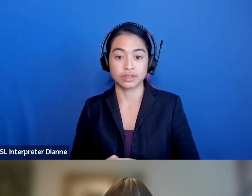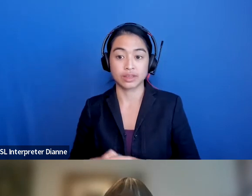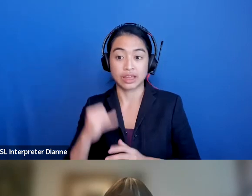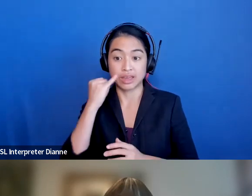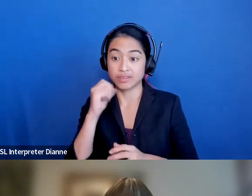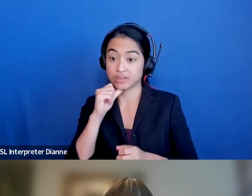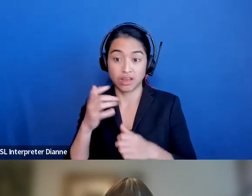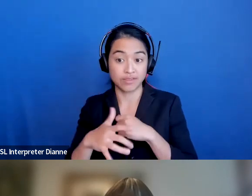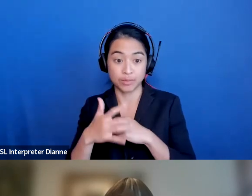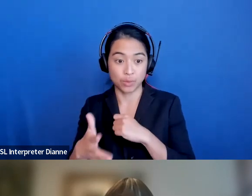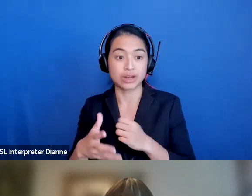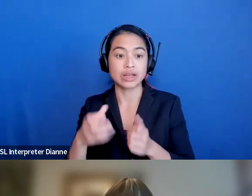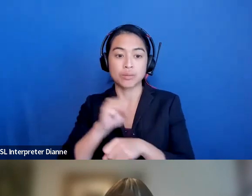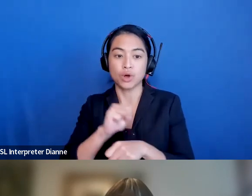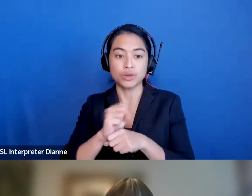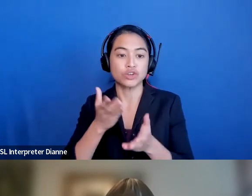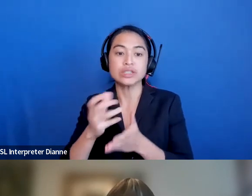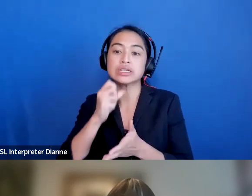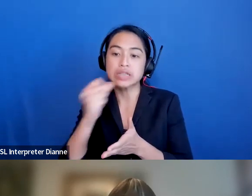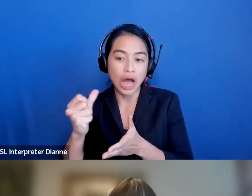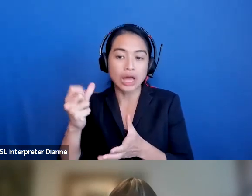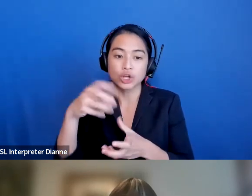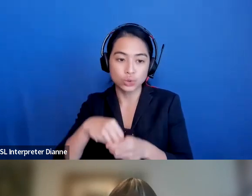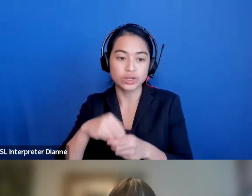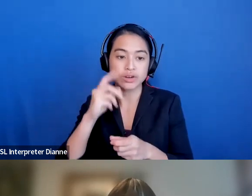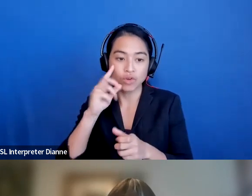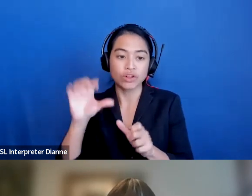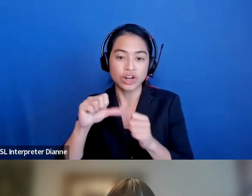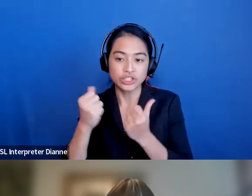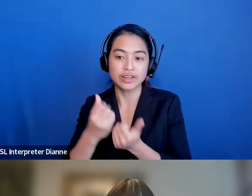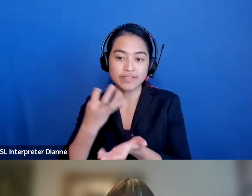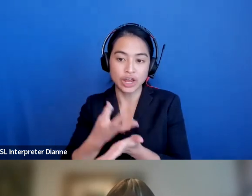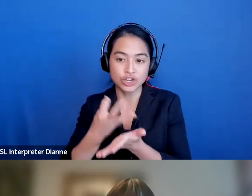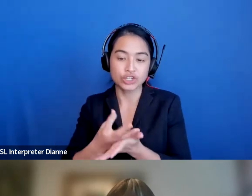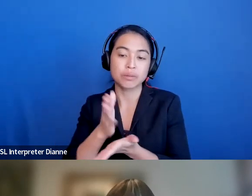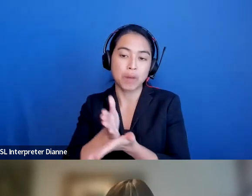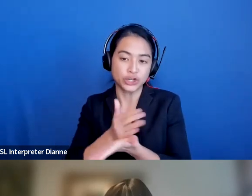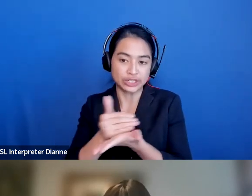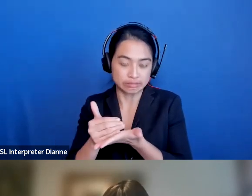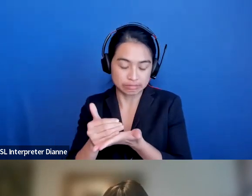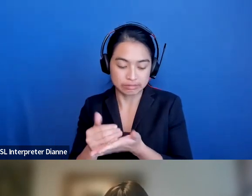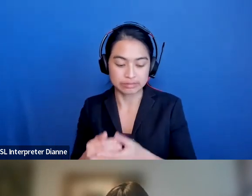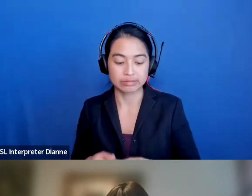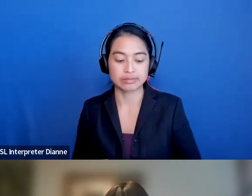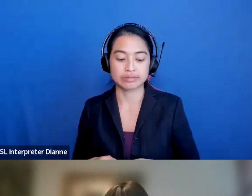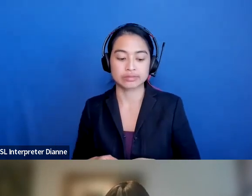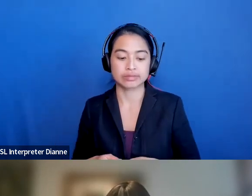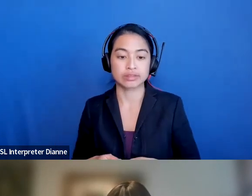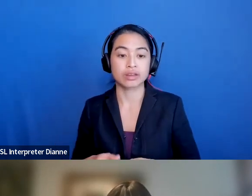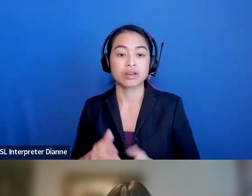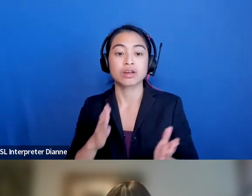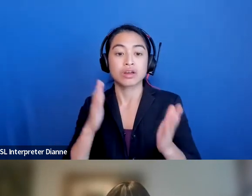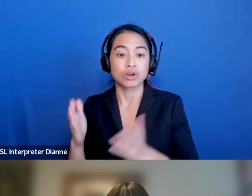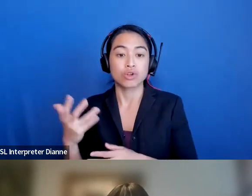mean employment services are not included in the agency financial model or budget. A 3 would